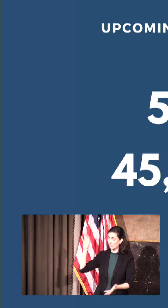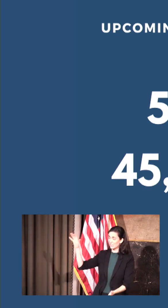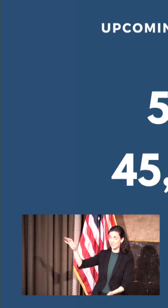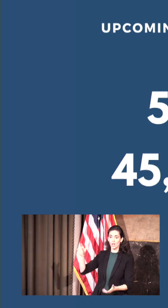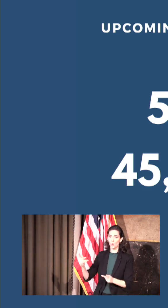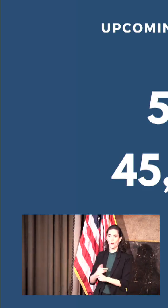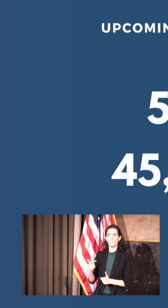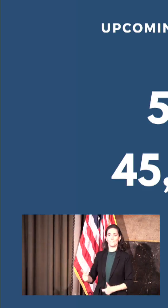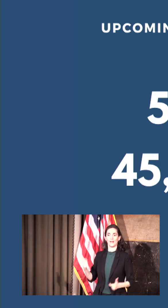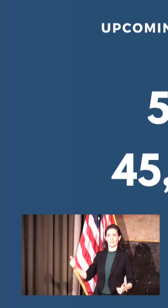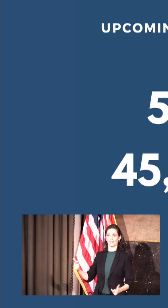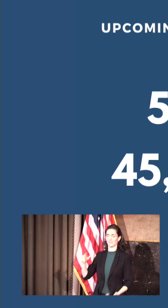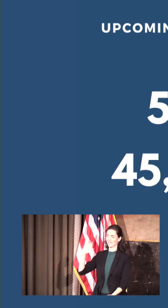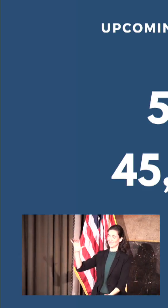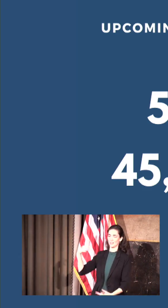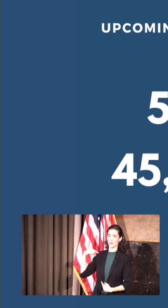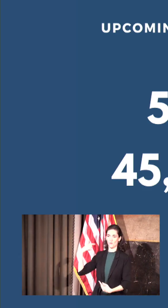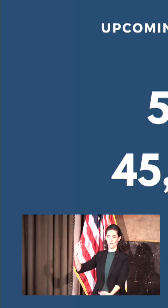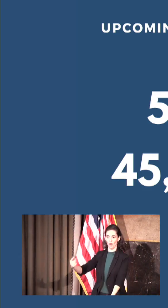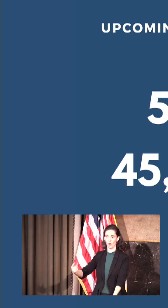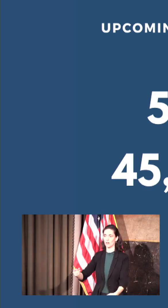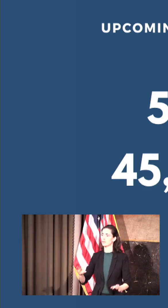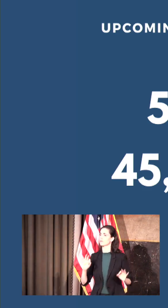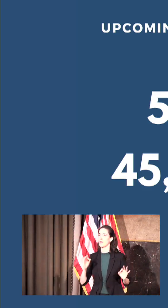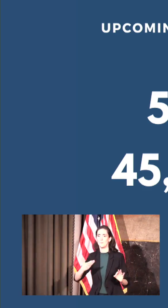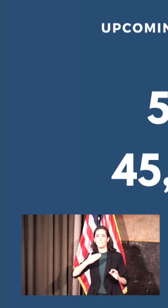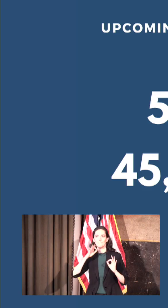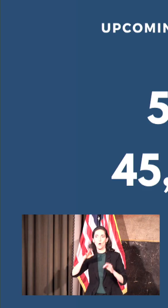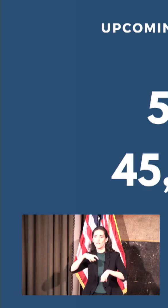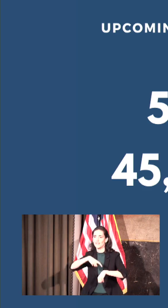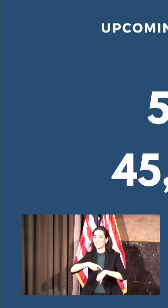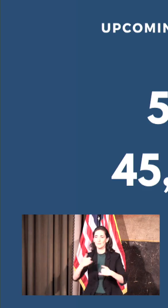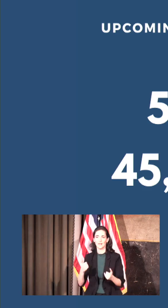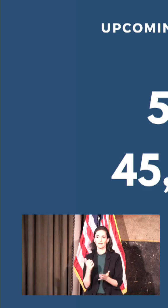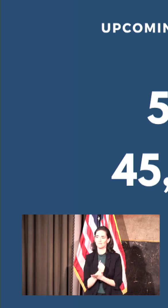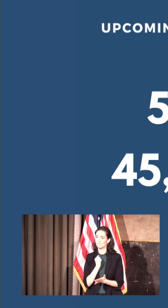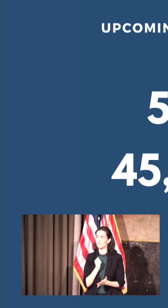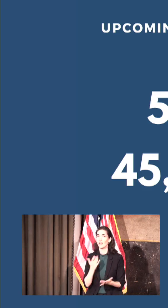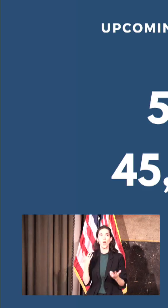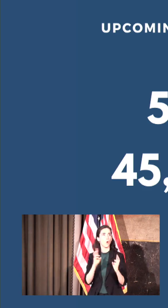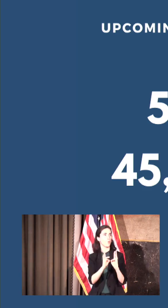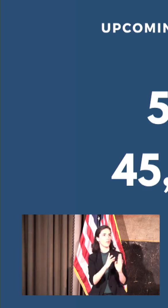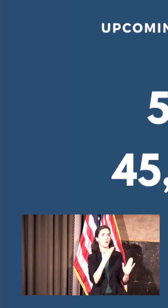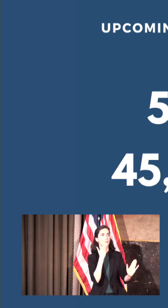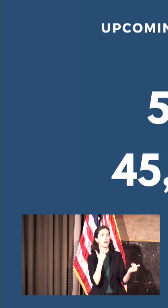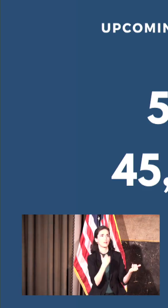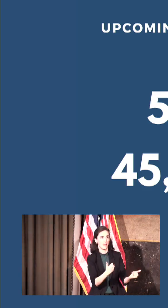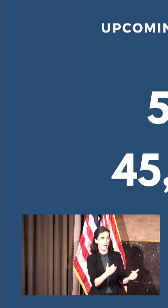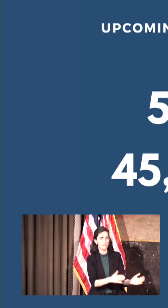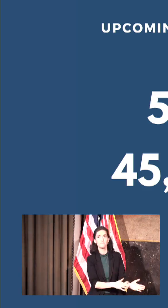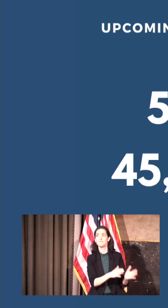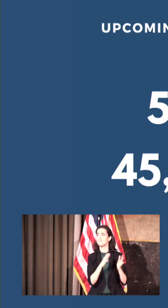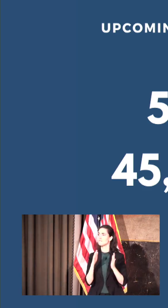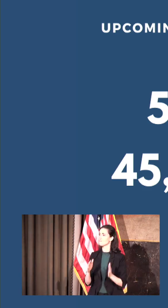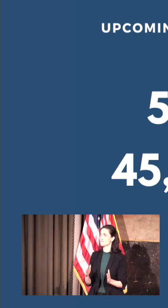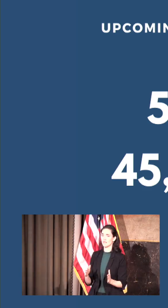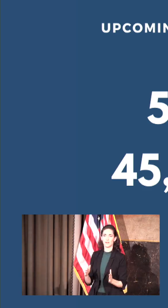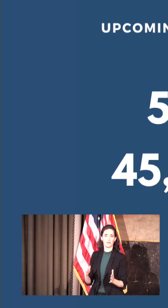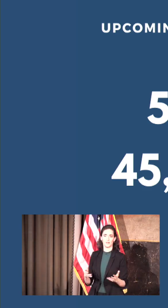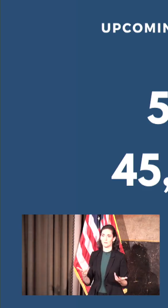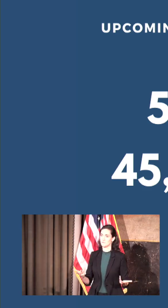date. And it couldn't come at a better time, because the weather is cleared up, and we have